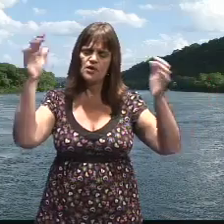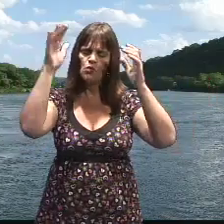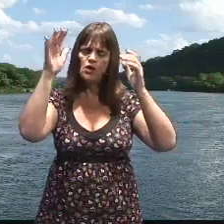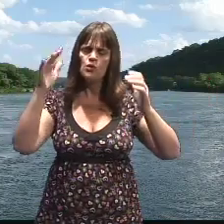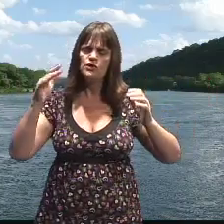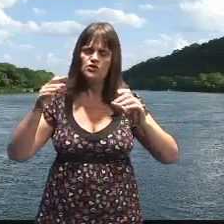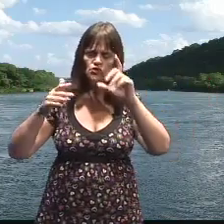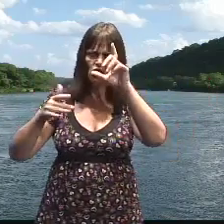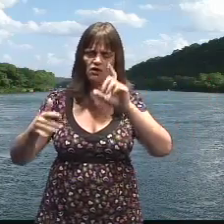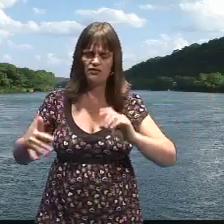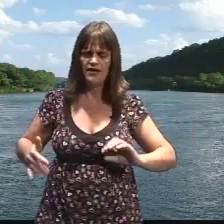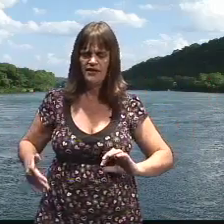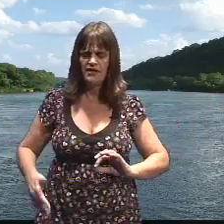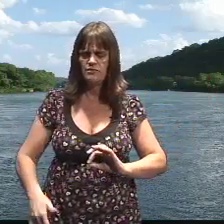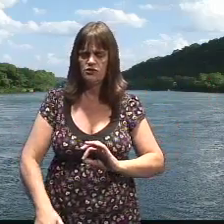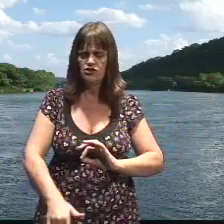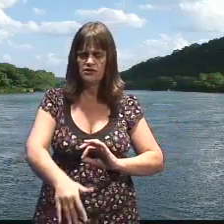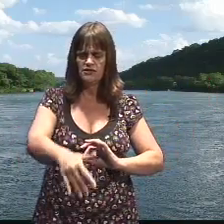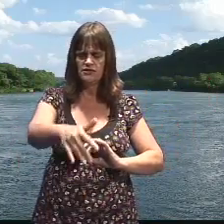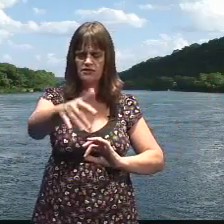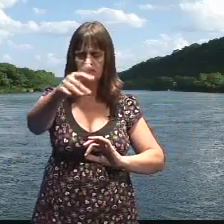what would you call that emotion?